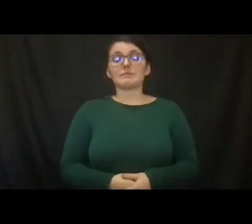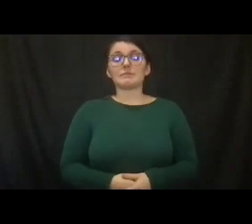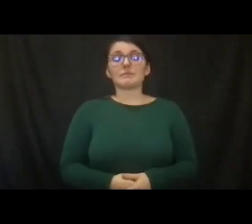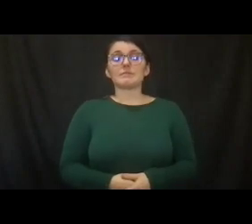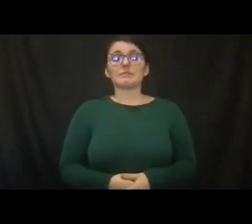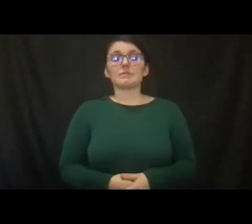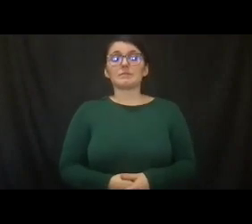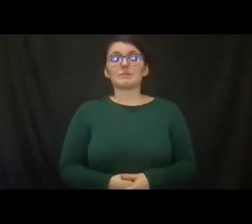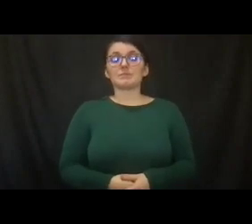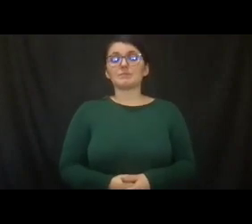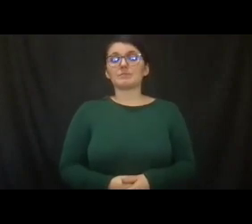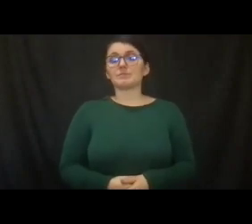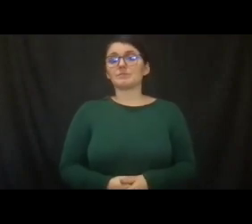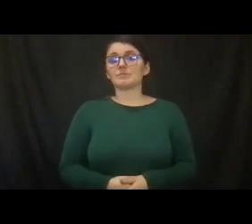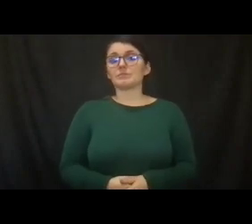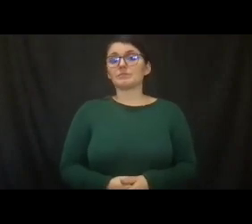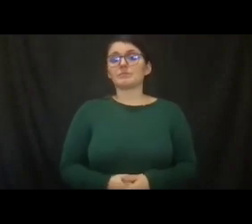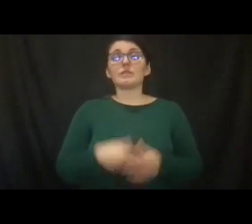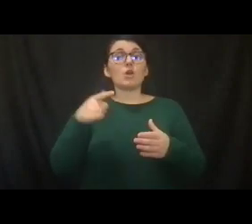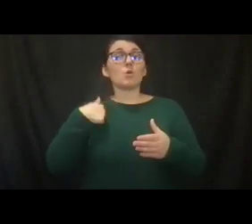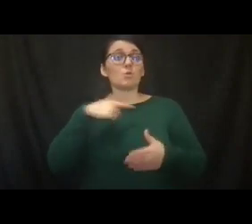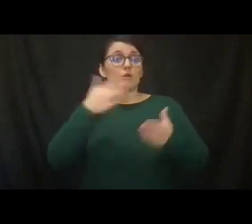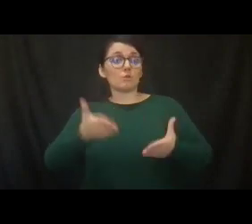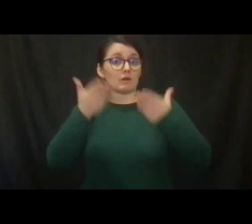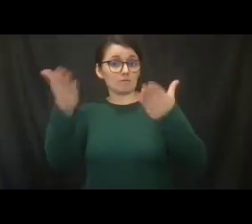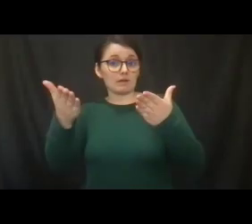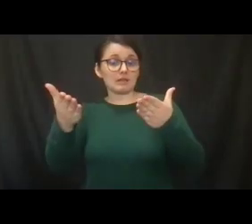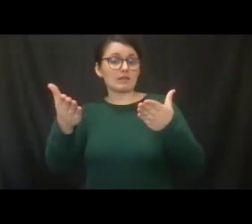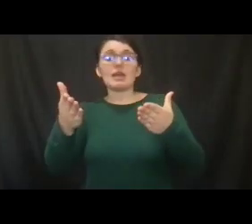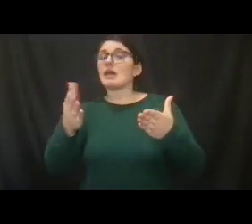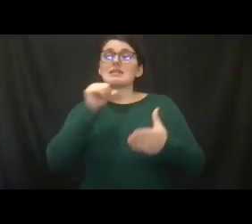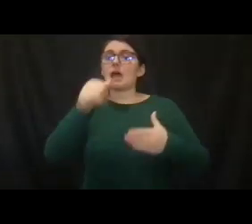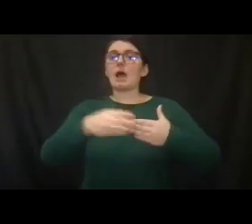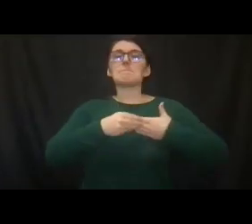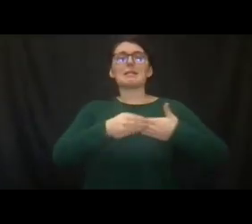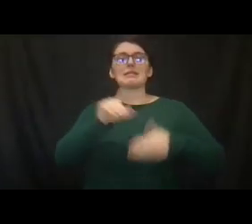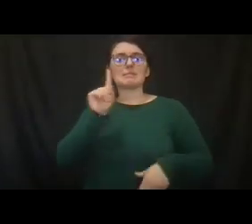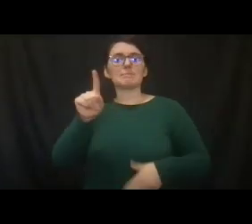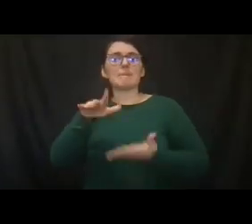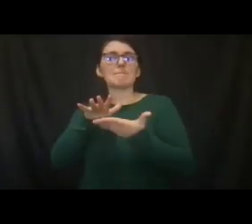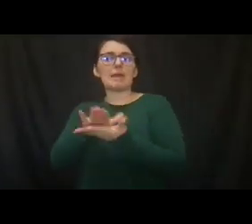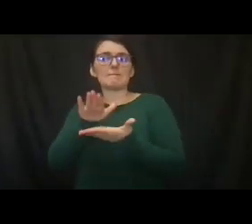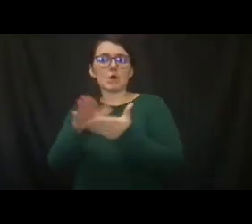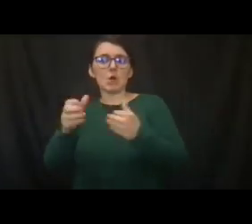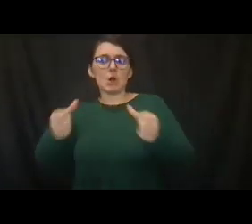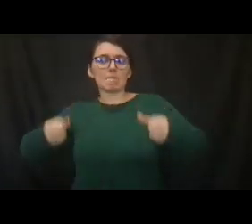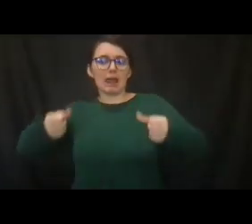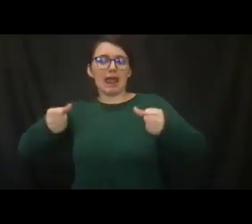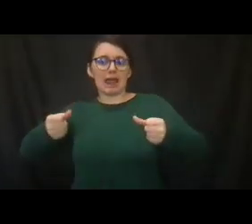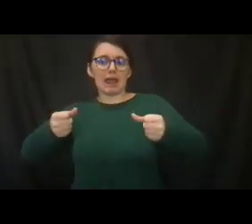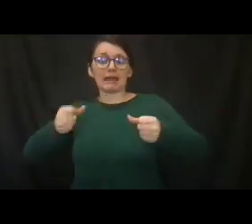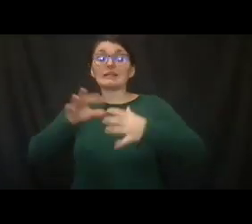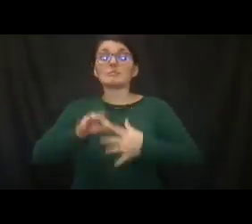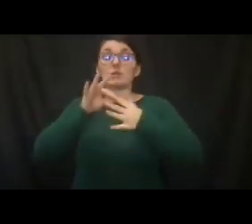without something. So it's recommended to put it into a piece of paper or something so that it's not just loose, especially at school